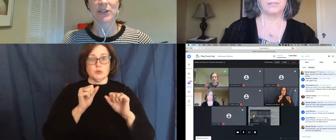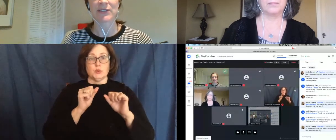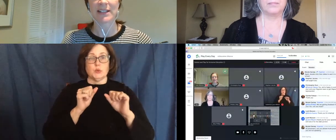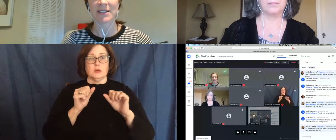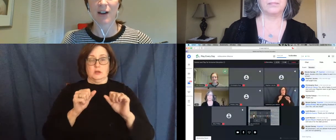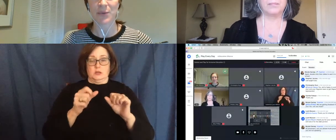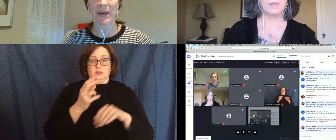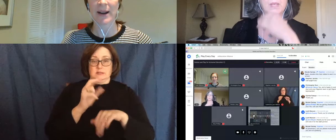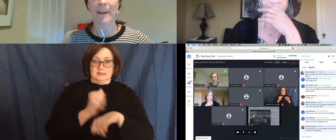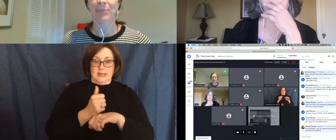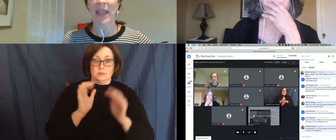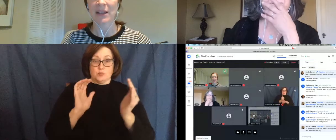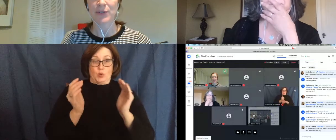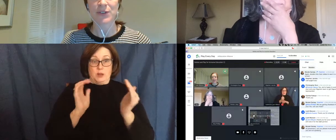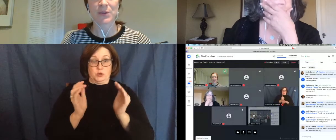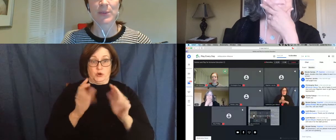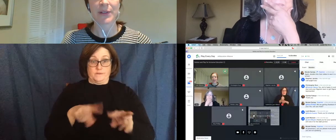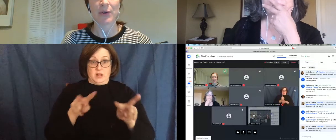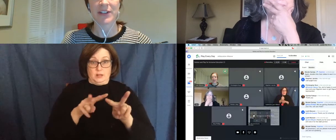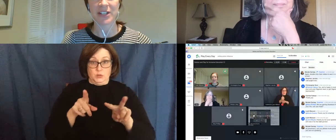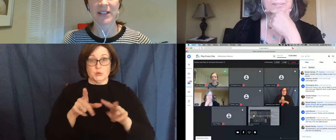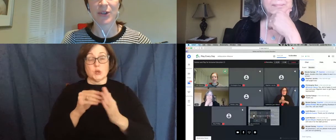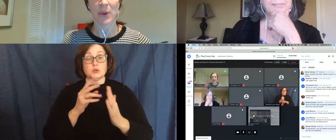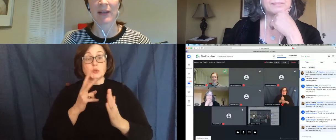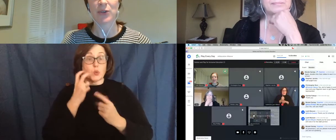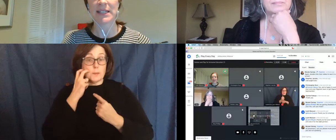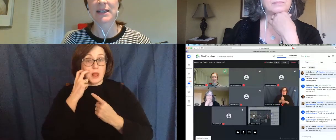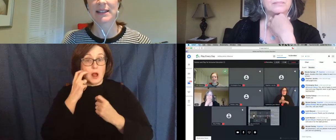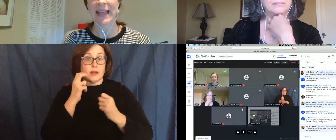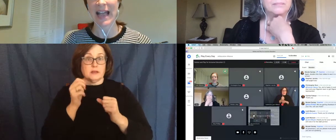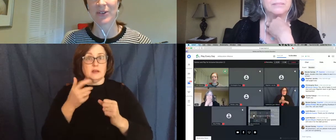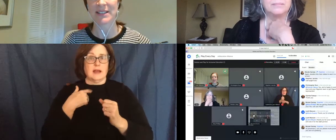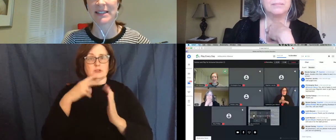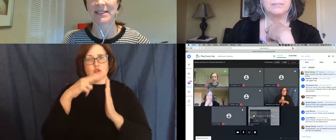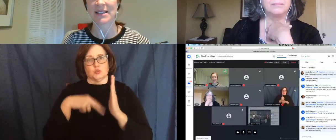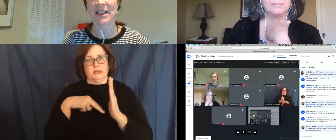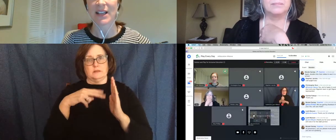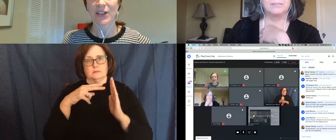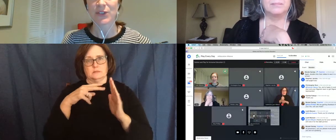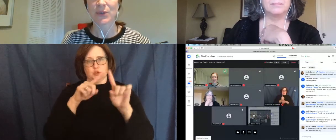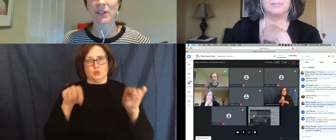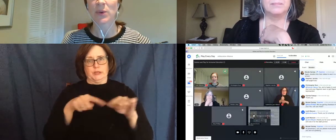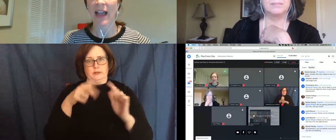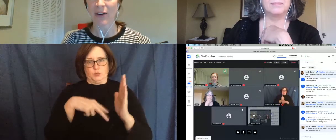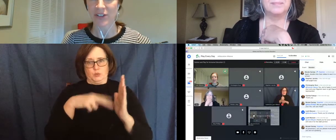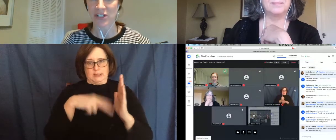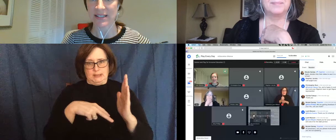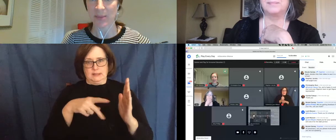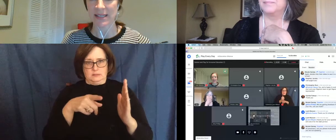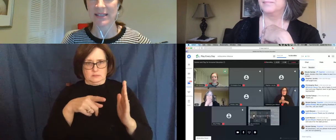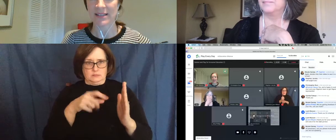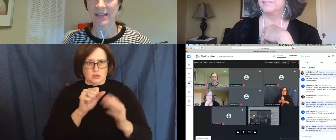use screen reading software and for students with low vision who have unique layout needs. Students without